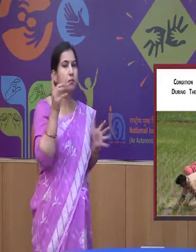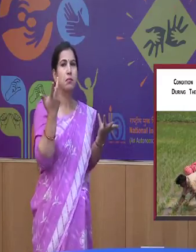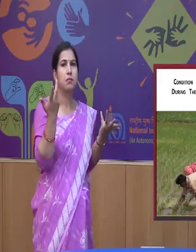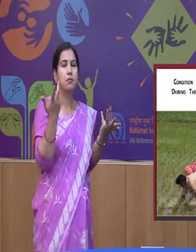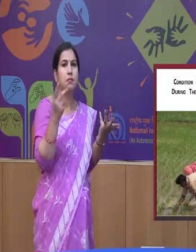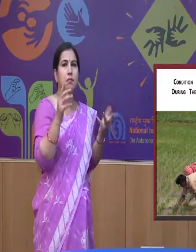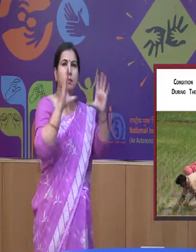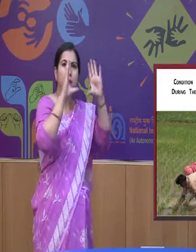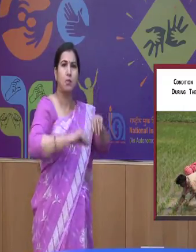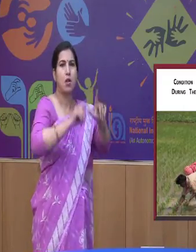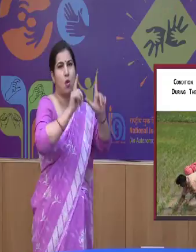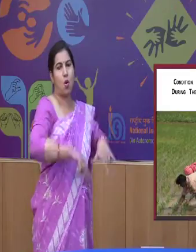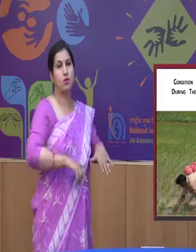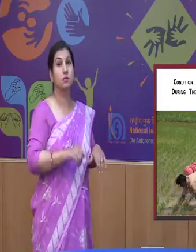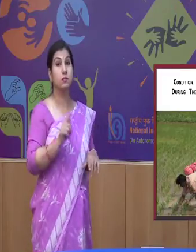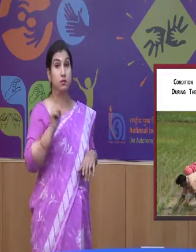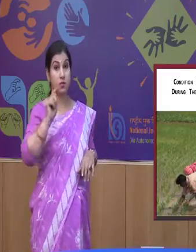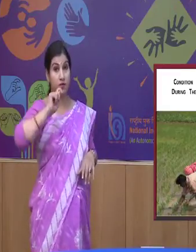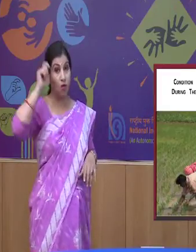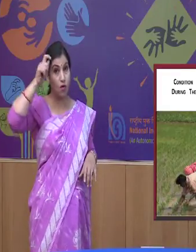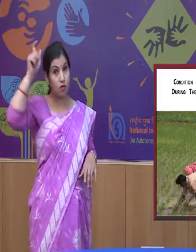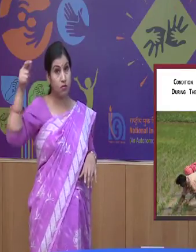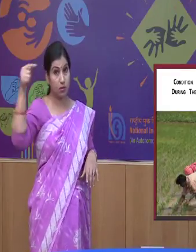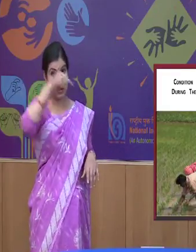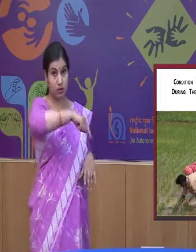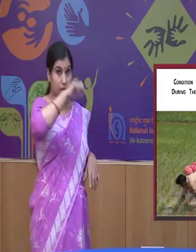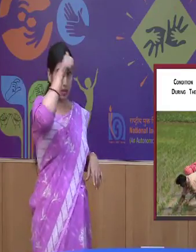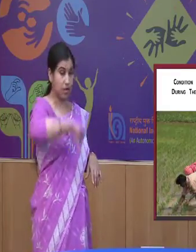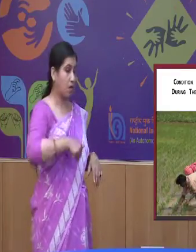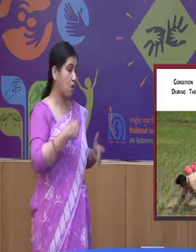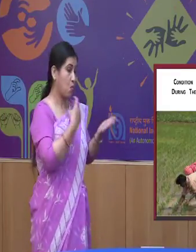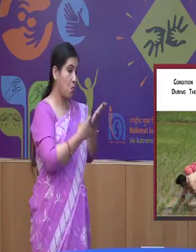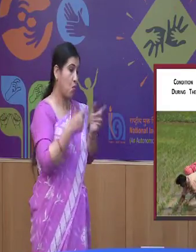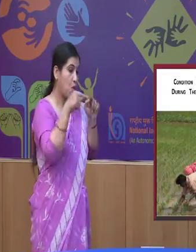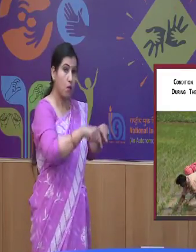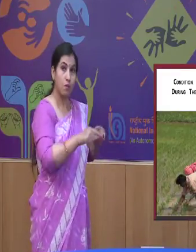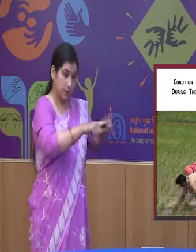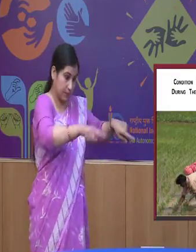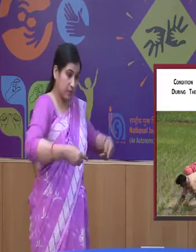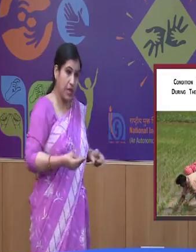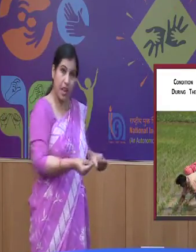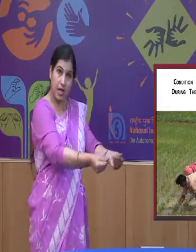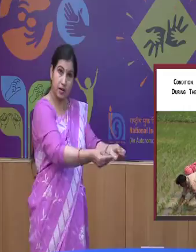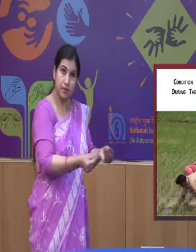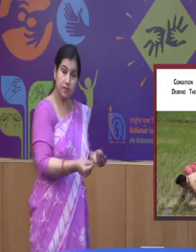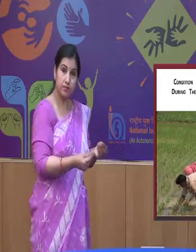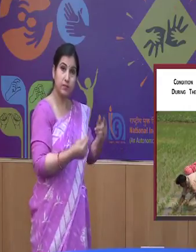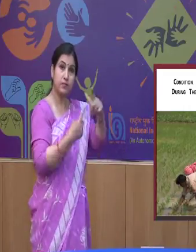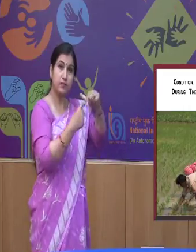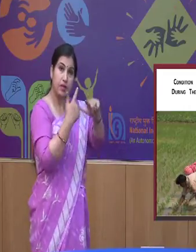During the British rule in India, the land revenue kept increasing